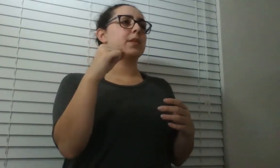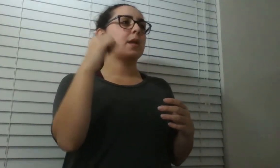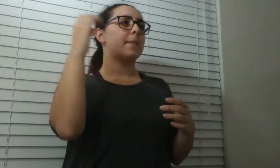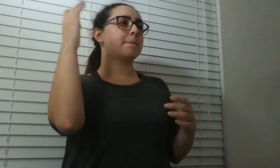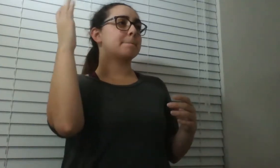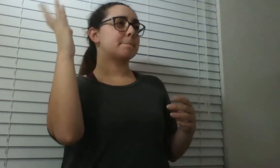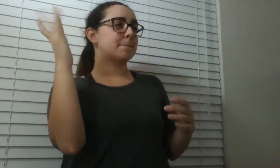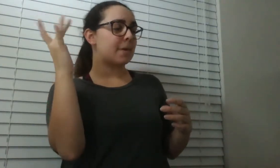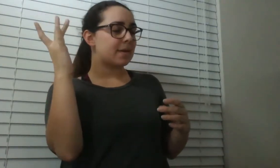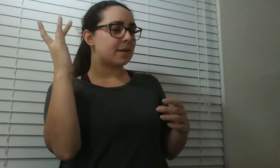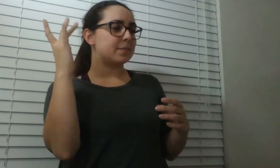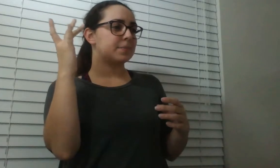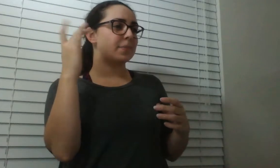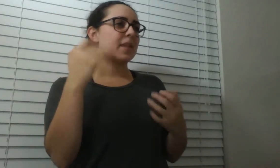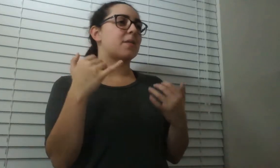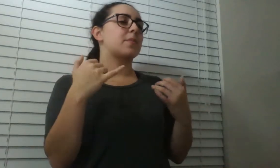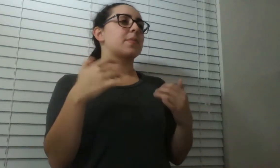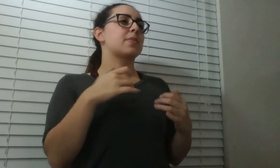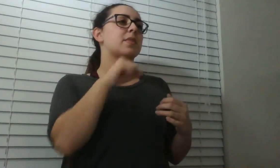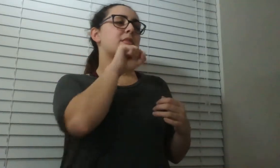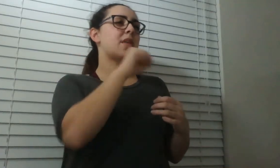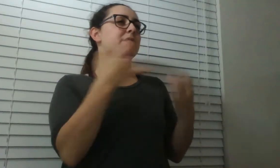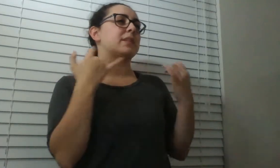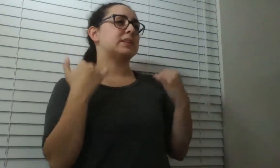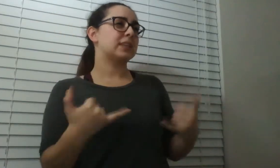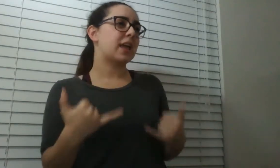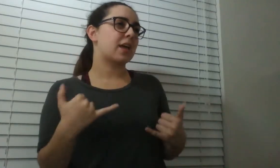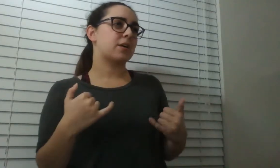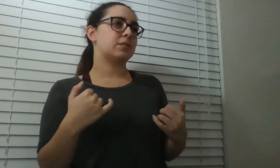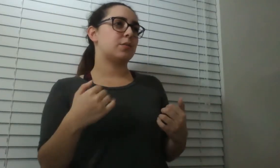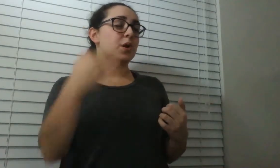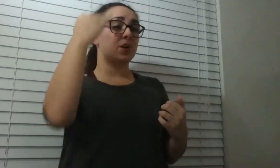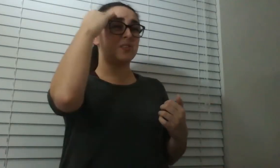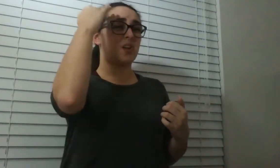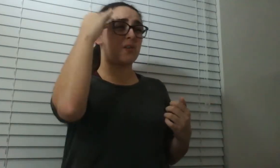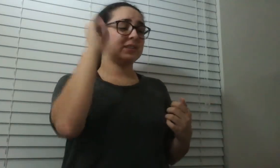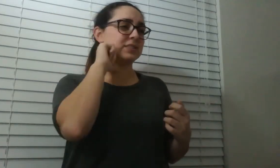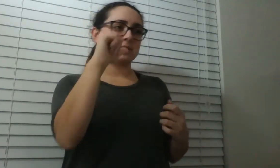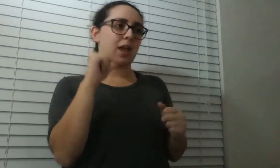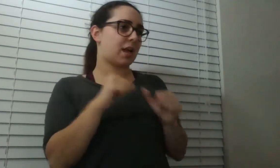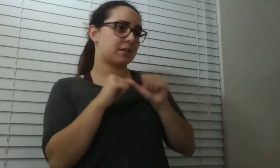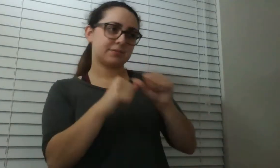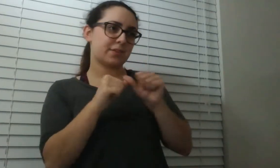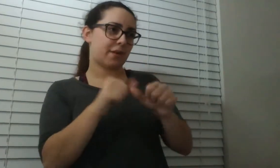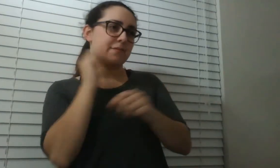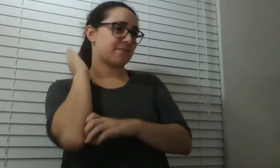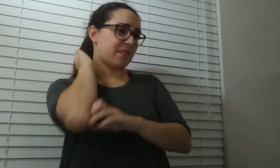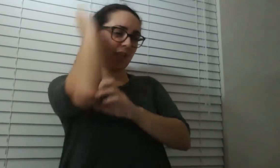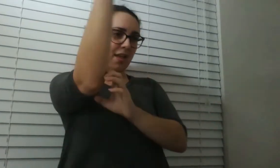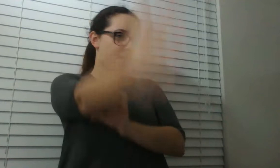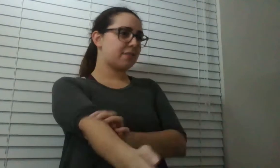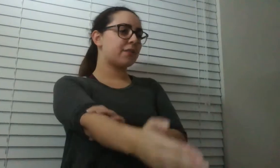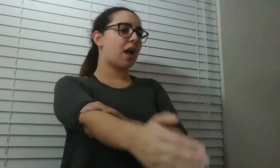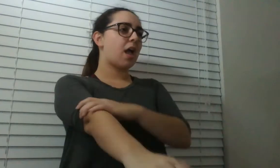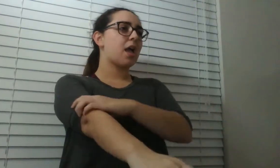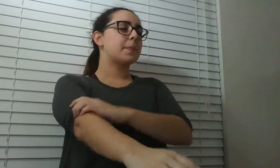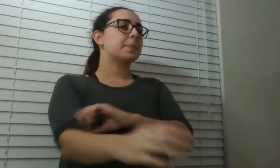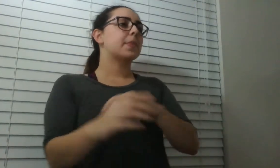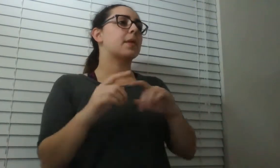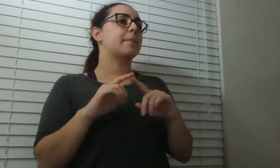thing now. We love our... for me, the most dramatic example of this is our relationship to our children. So we know they're going to go. We know that